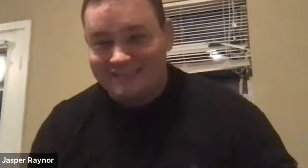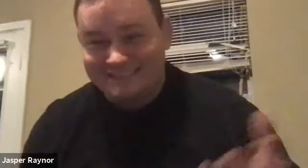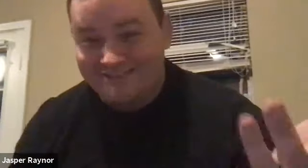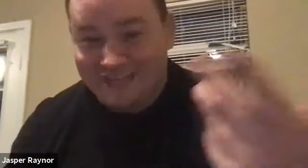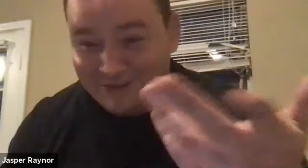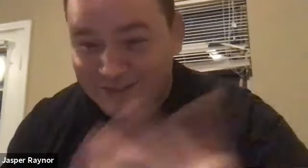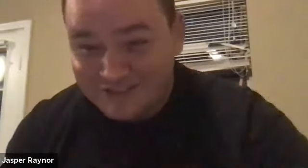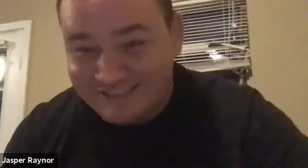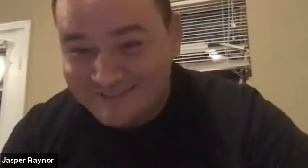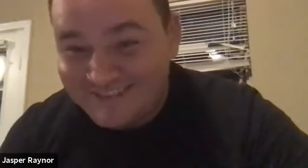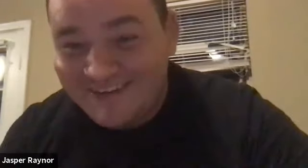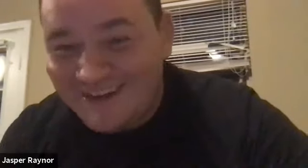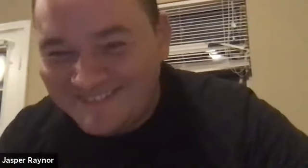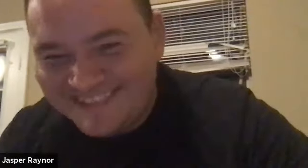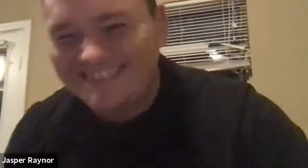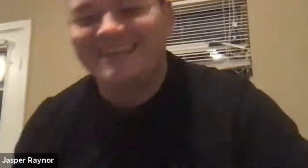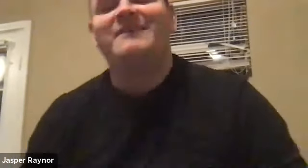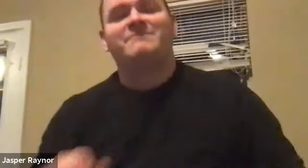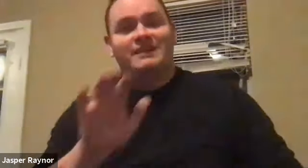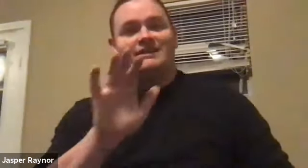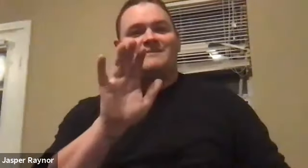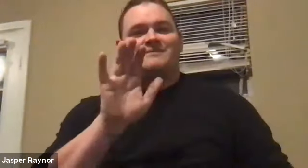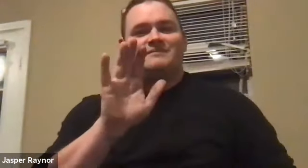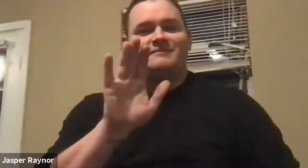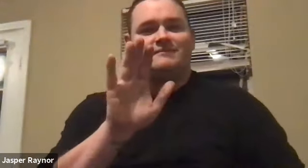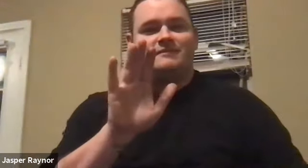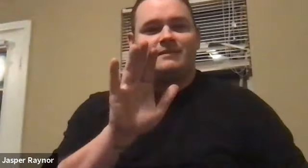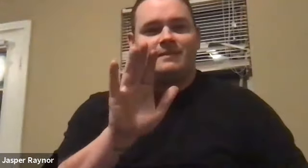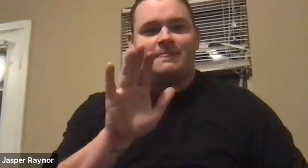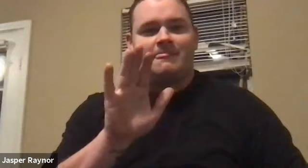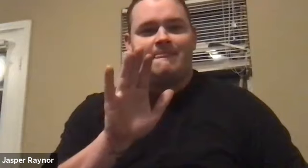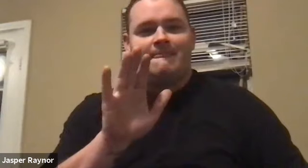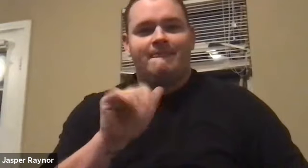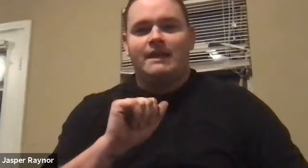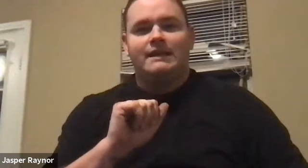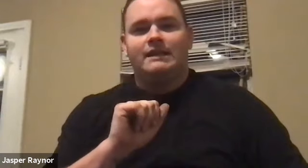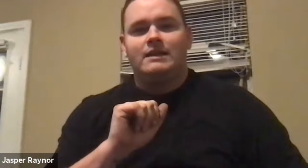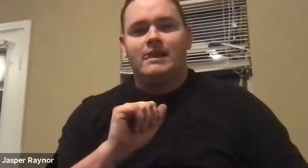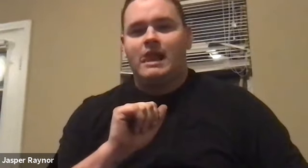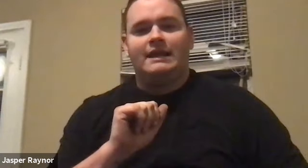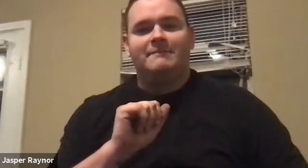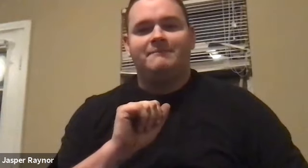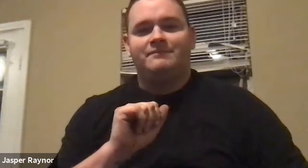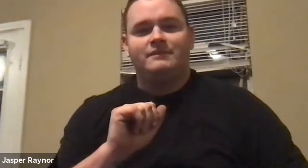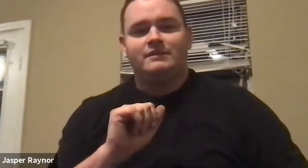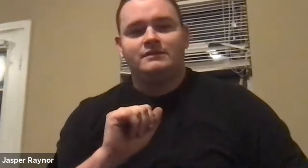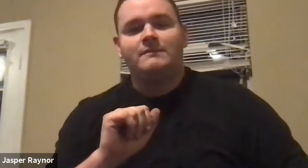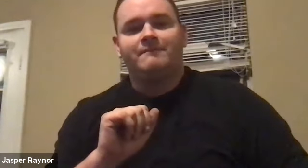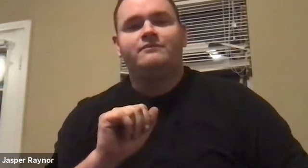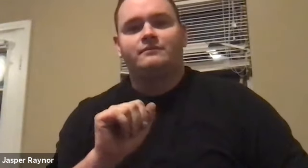I forgot the question. I don't even know. House, and then you did this. No, he didn't. Yeah. He did this. didn't. This, And